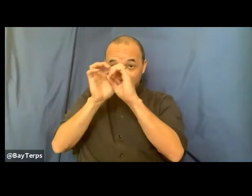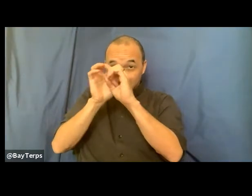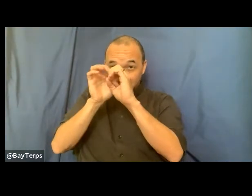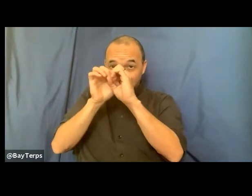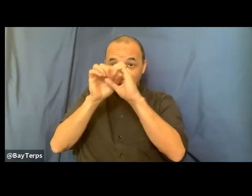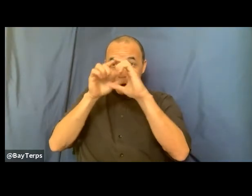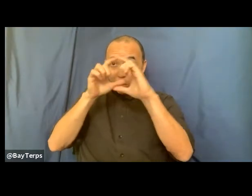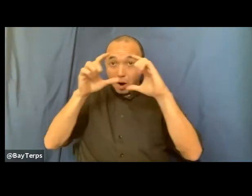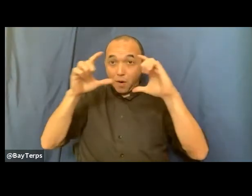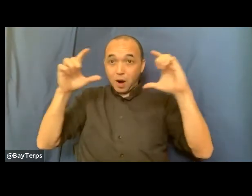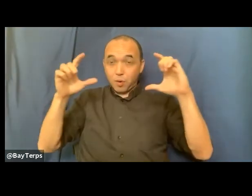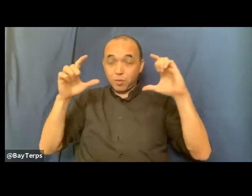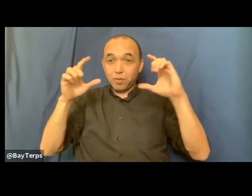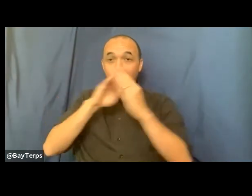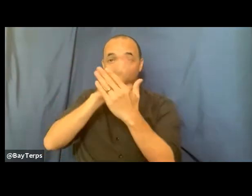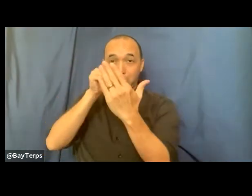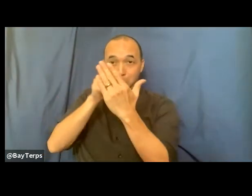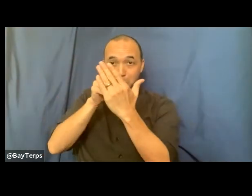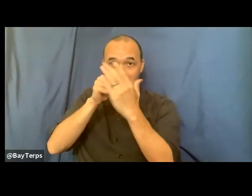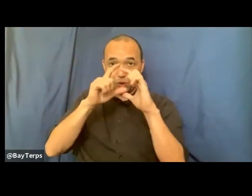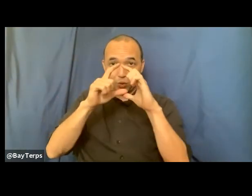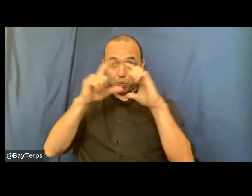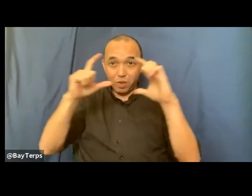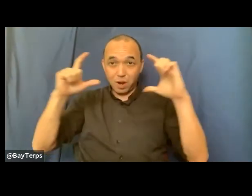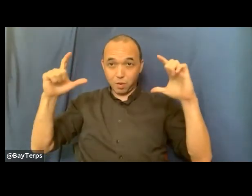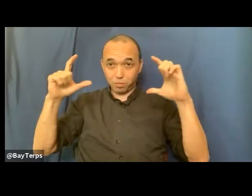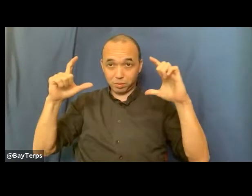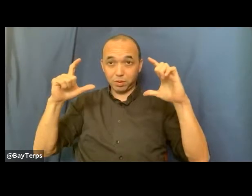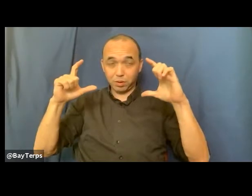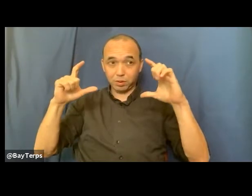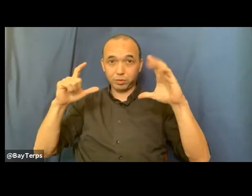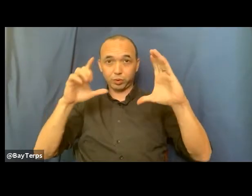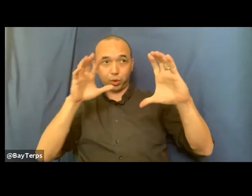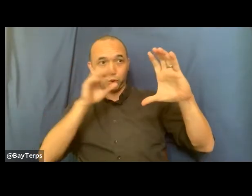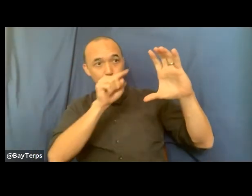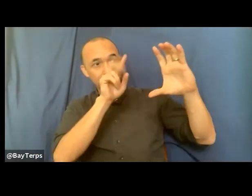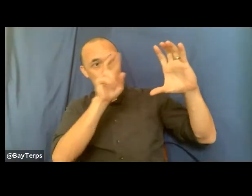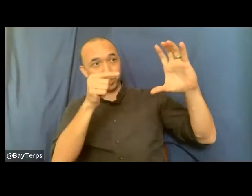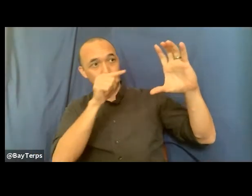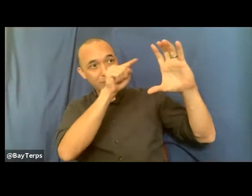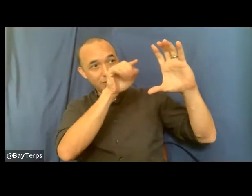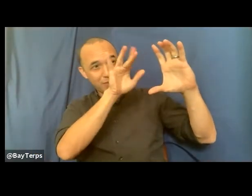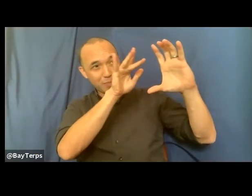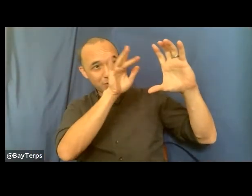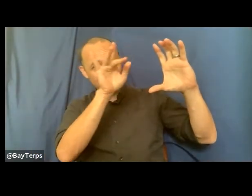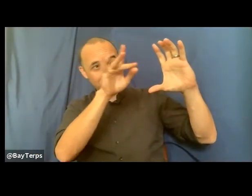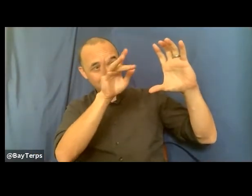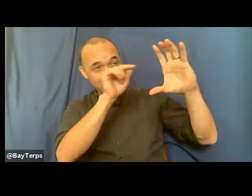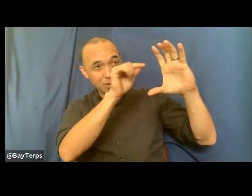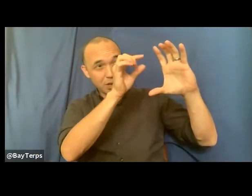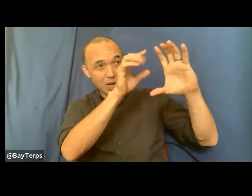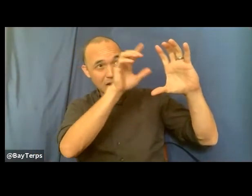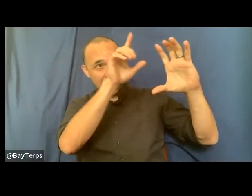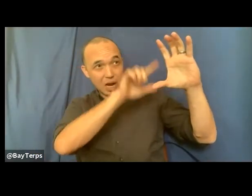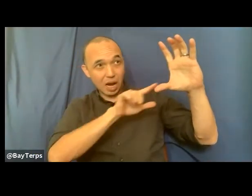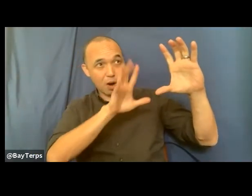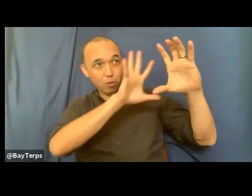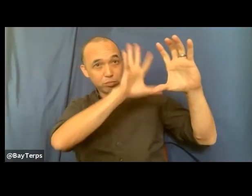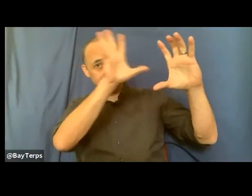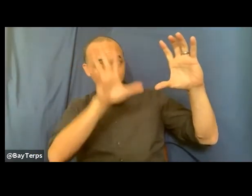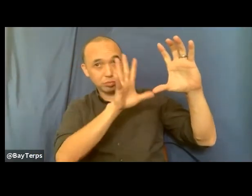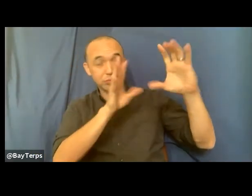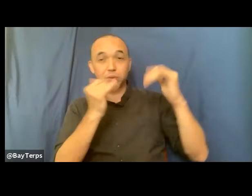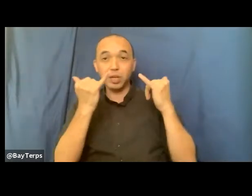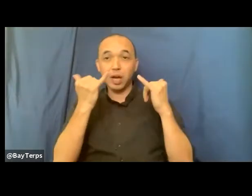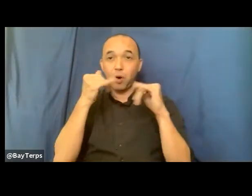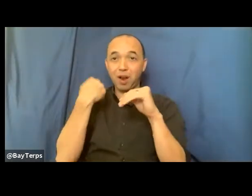from the center towards the outside of the pumpkin. But so now I've got my inner kind of pupil. Now